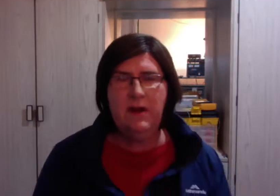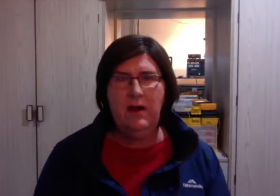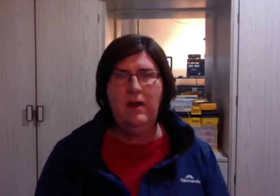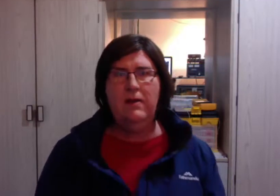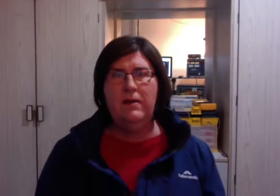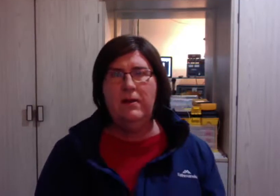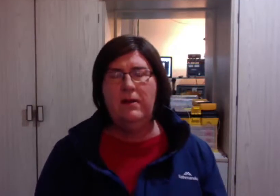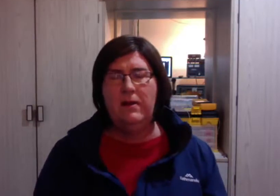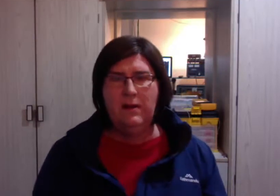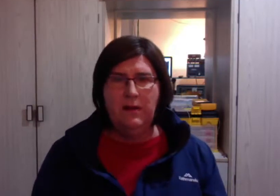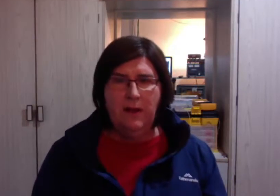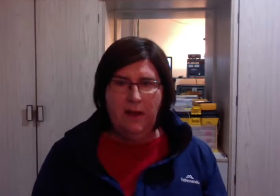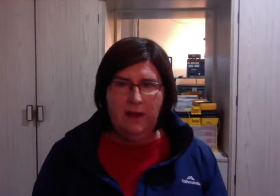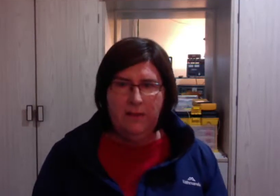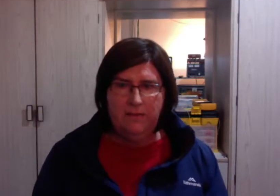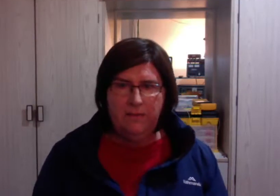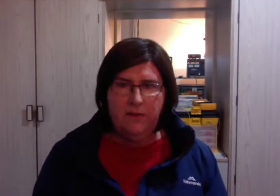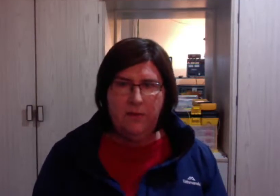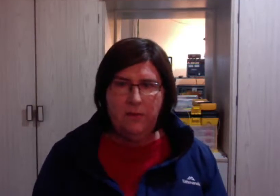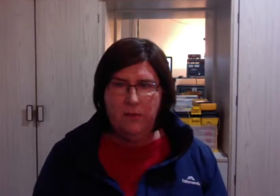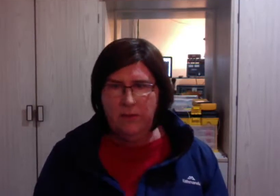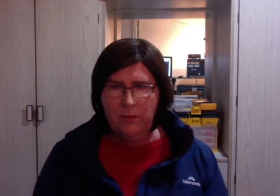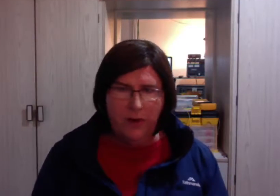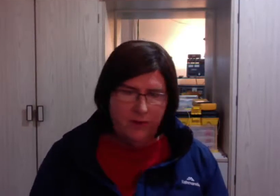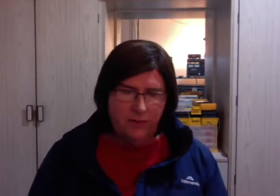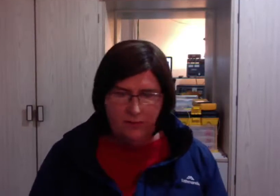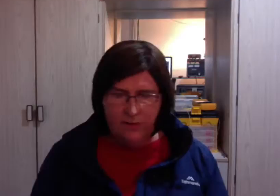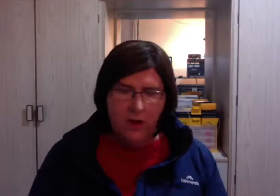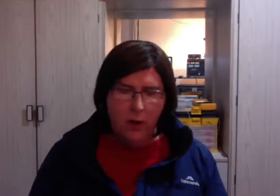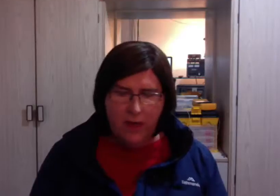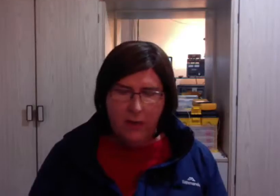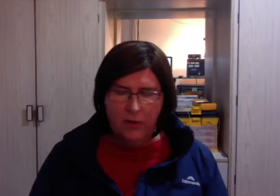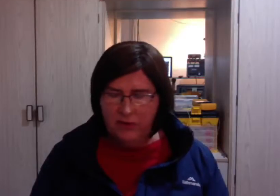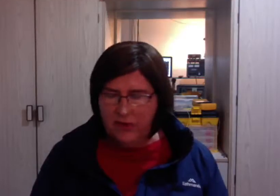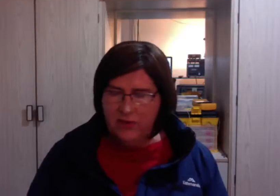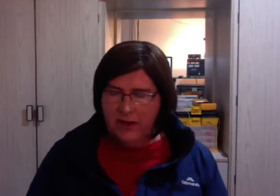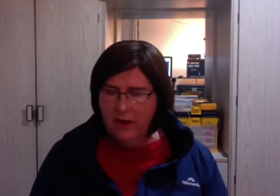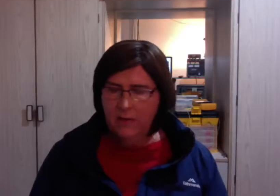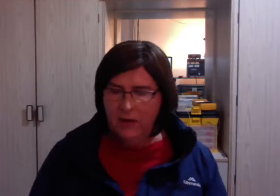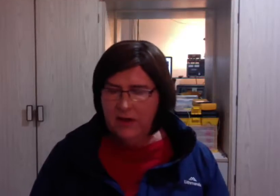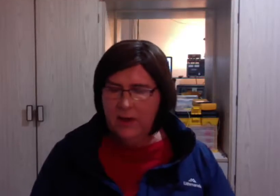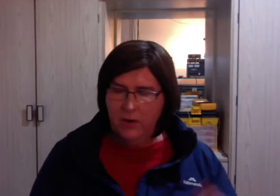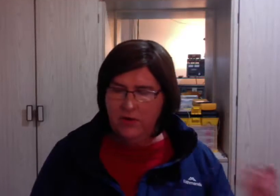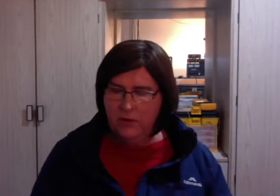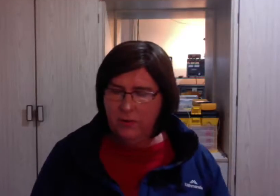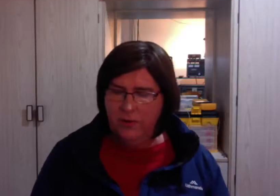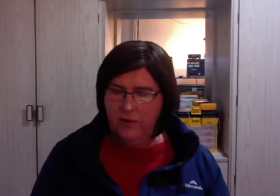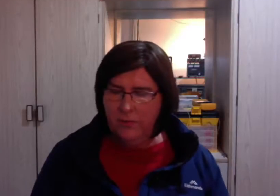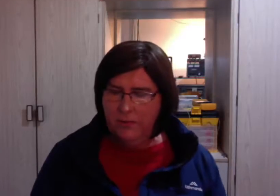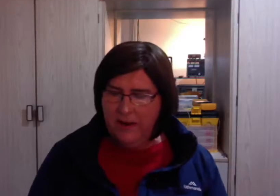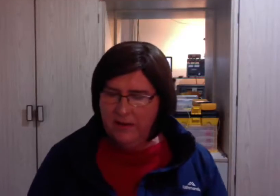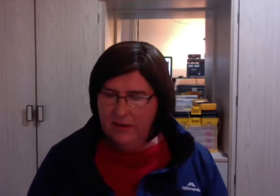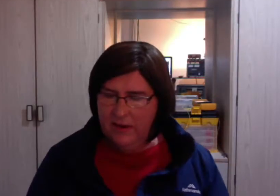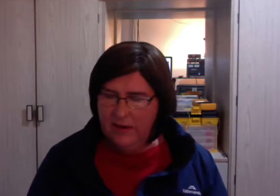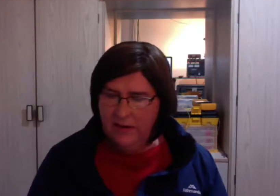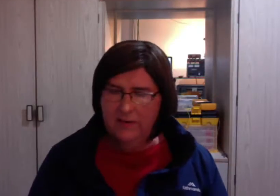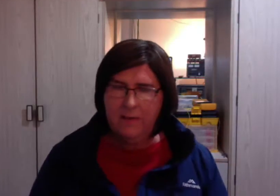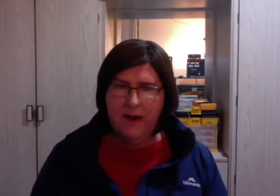tyre. So if you want to know that, we'll teach you that when you come on tour with us. But basically it's a matter